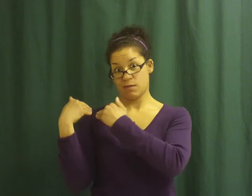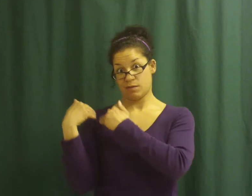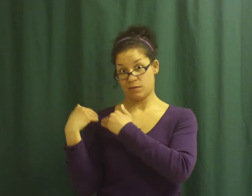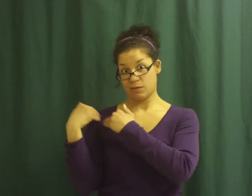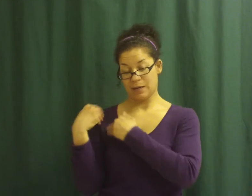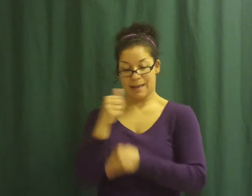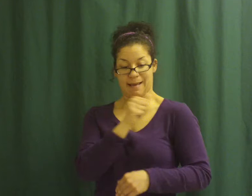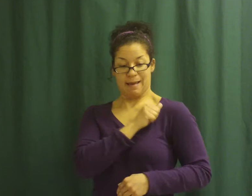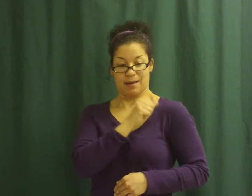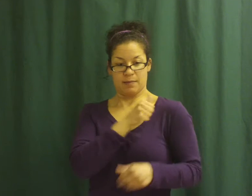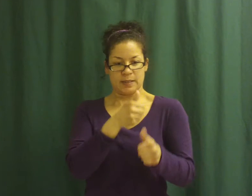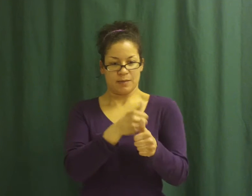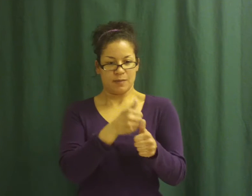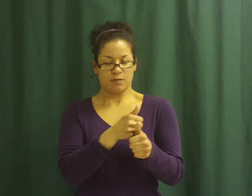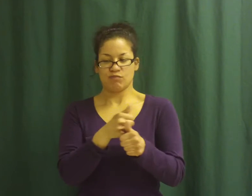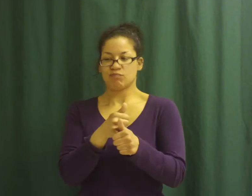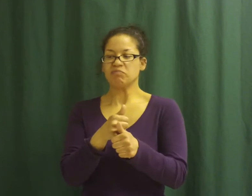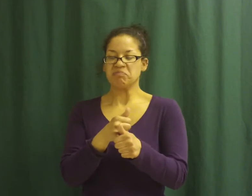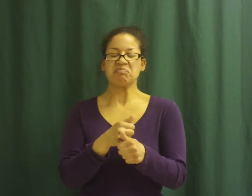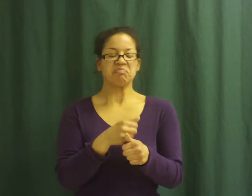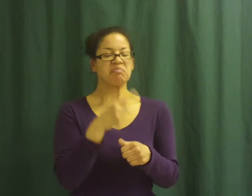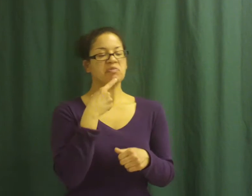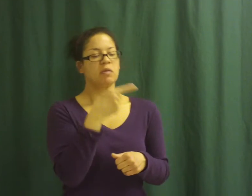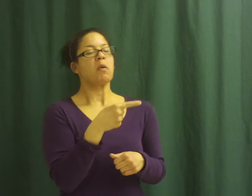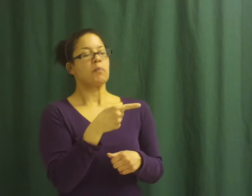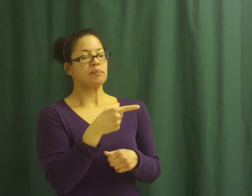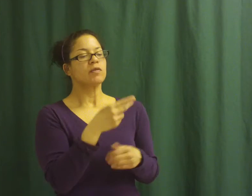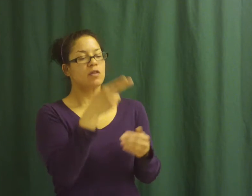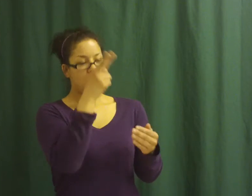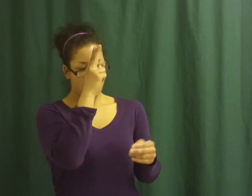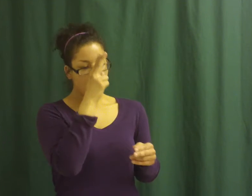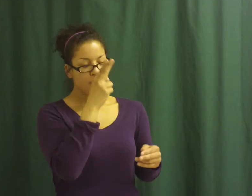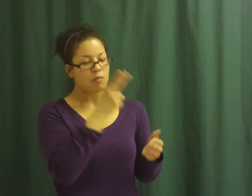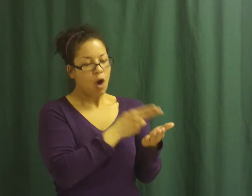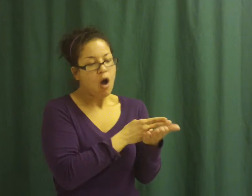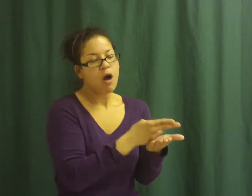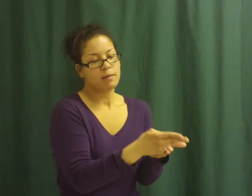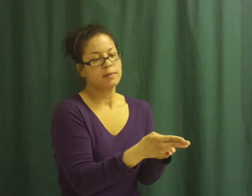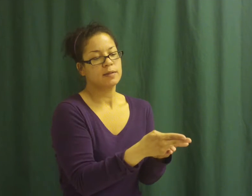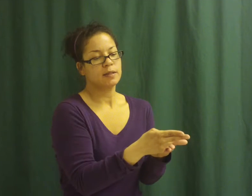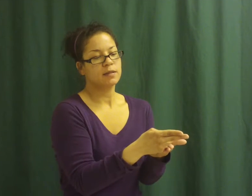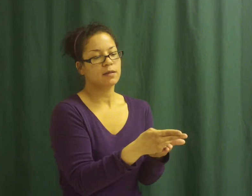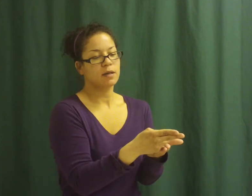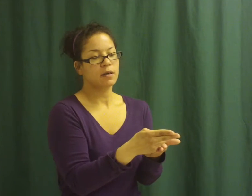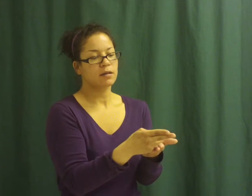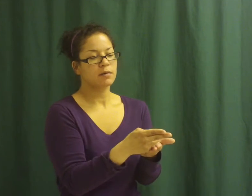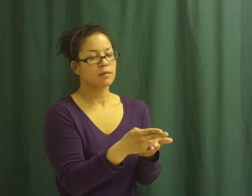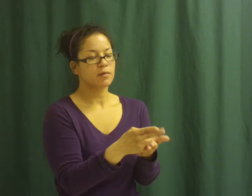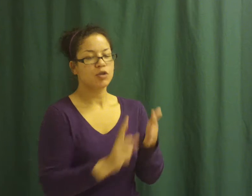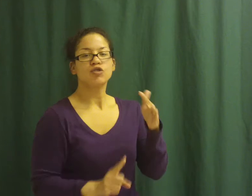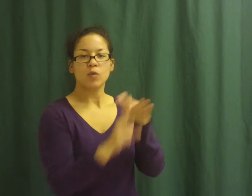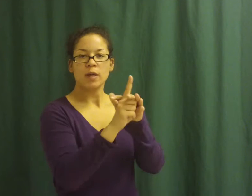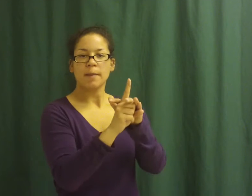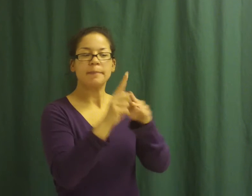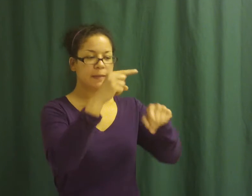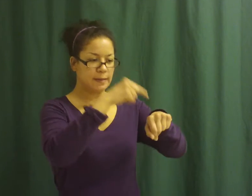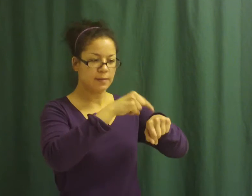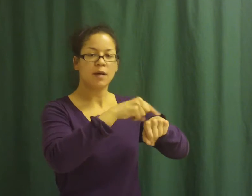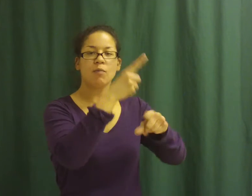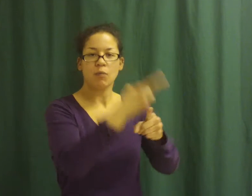punctuality. And what Adams described as social affections and